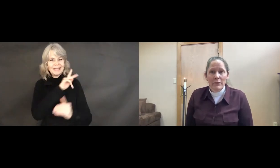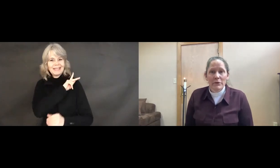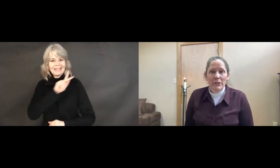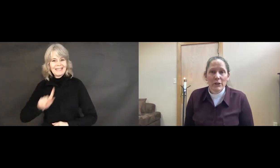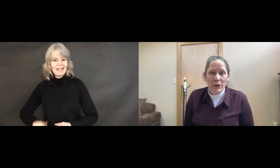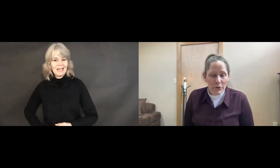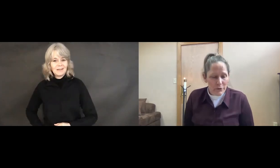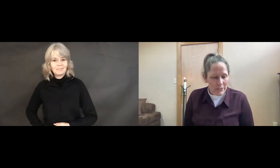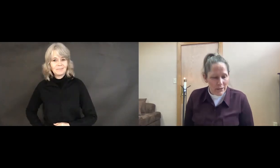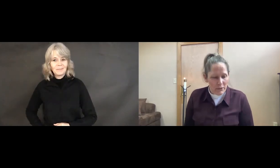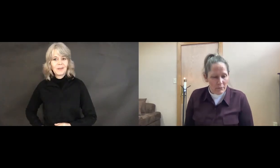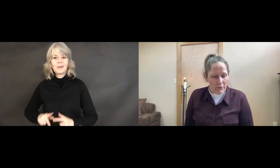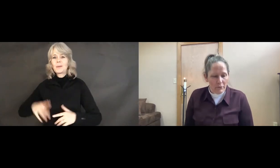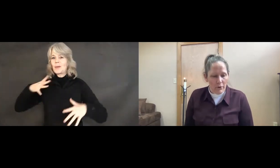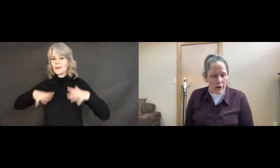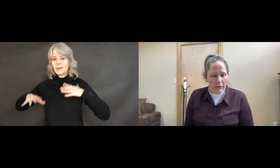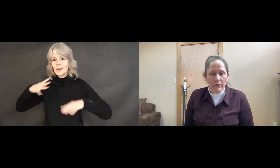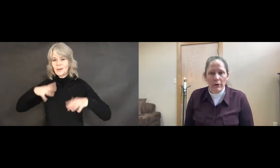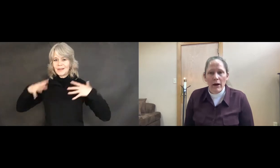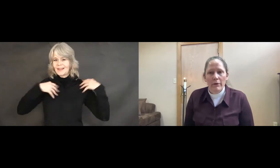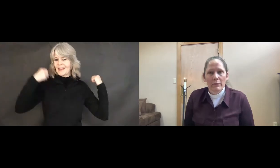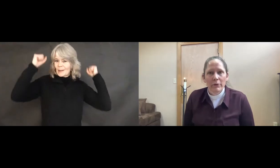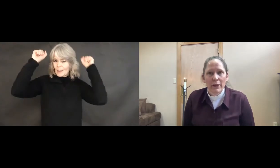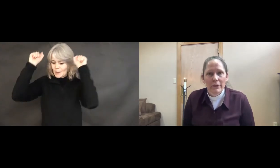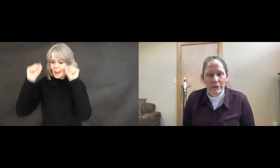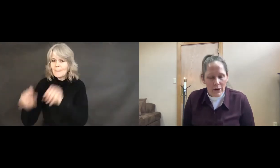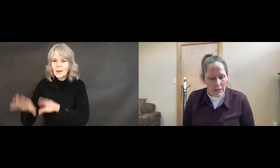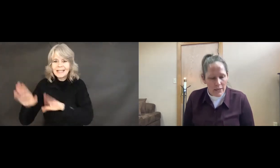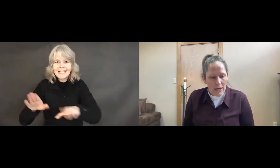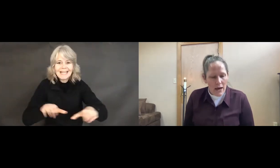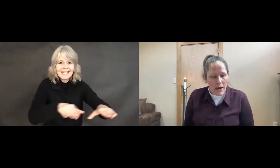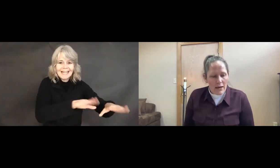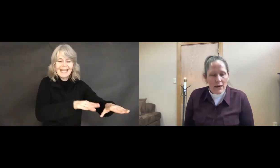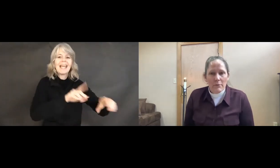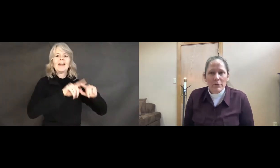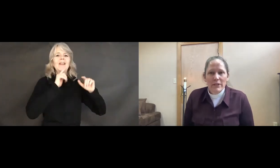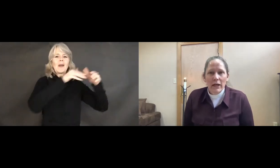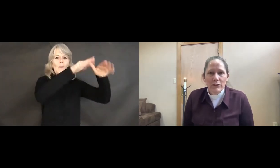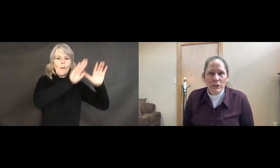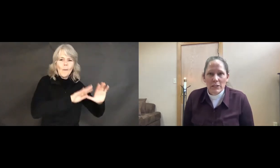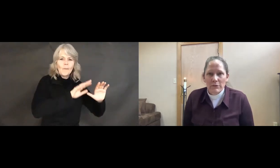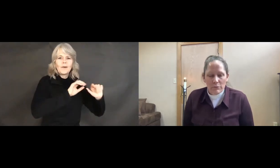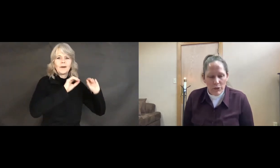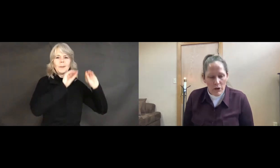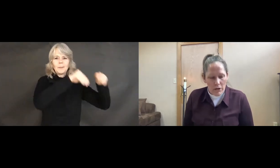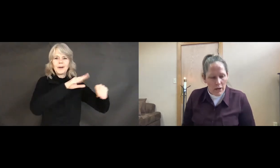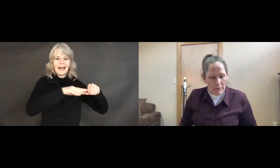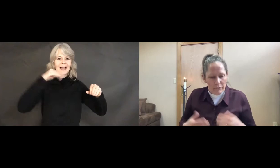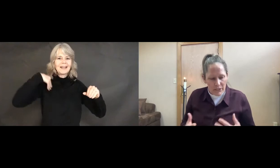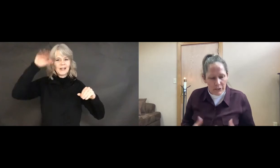Those clothes that people throw on the ground and put on the donkey protect Jesus from